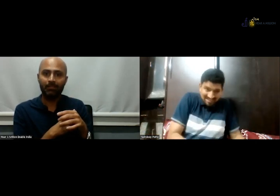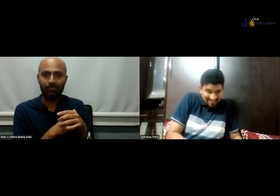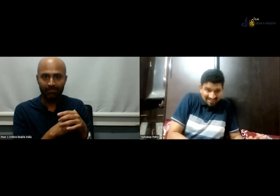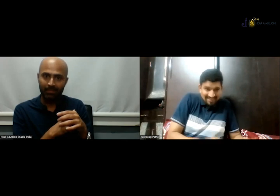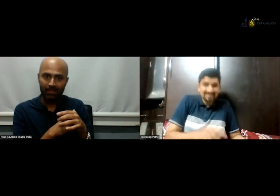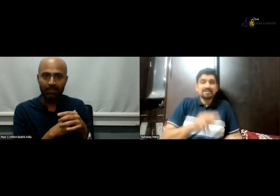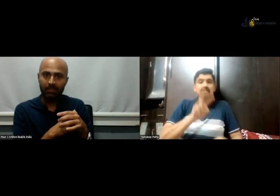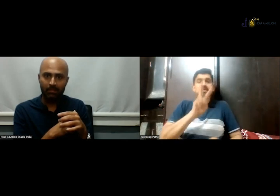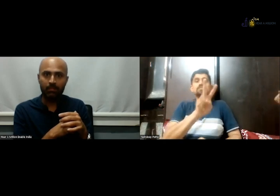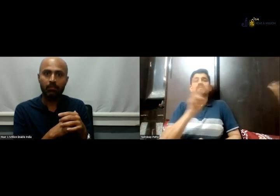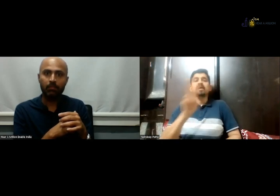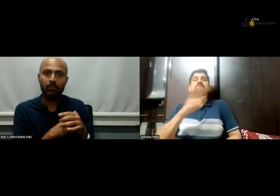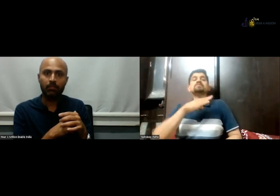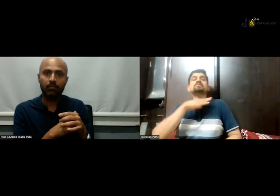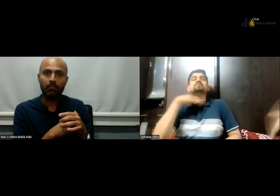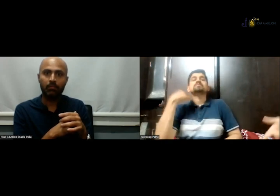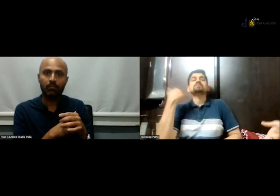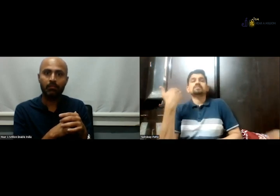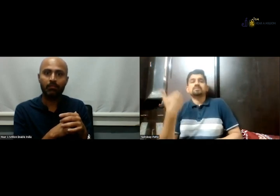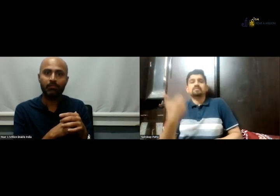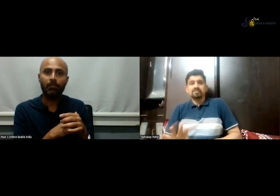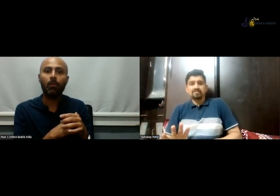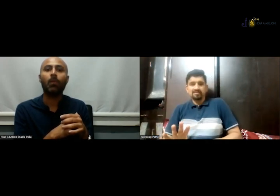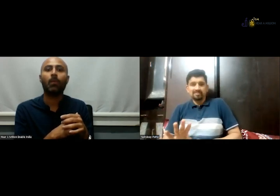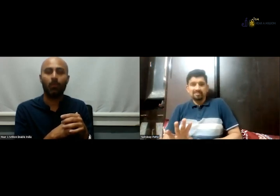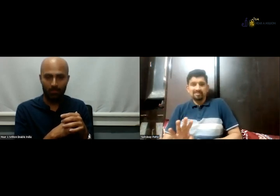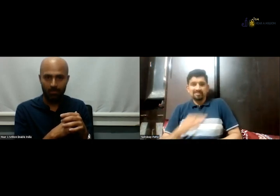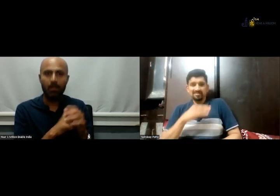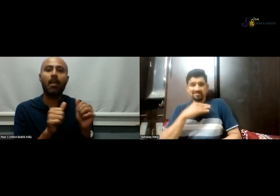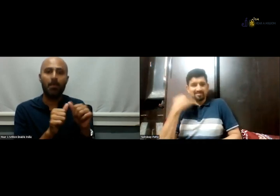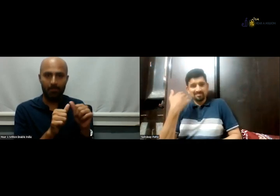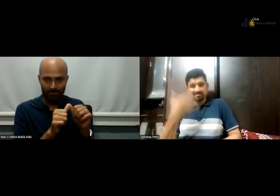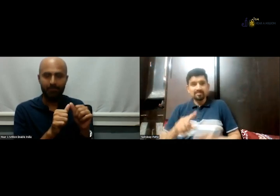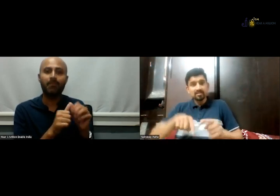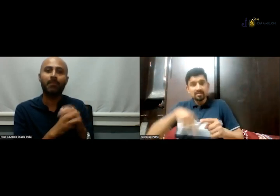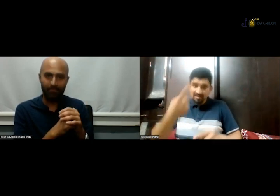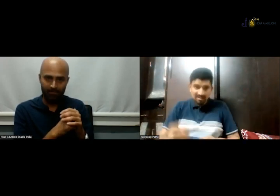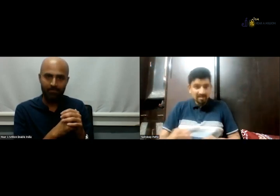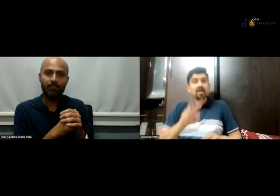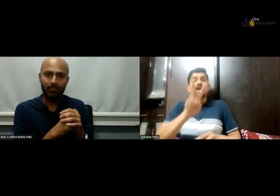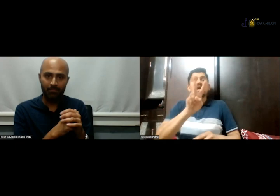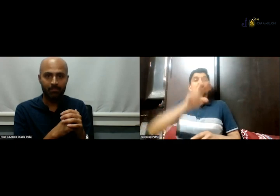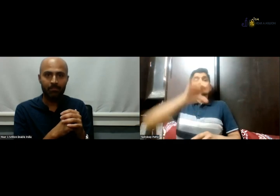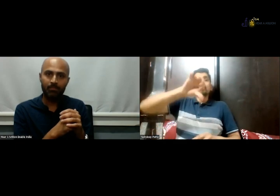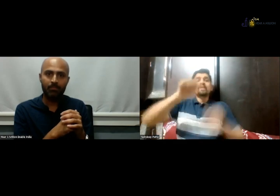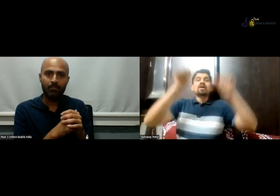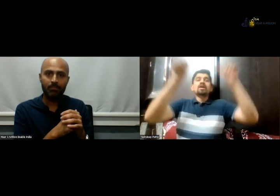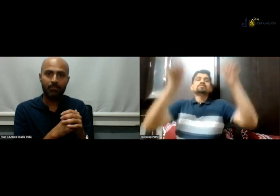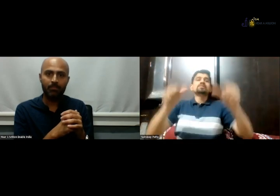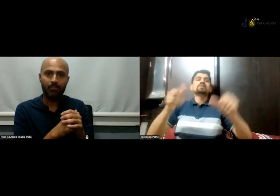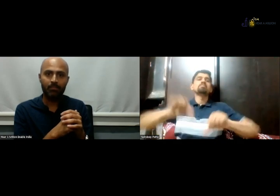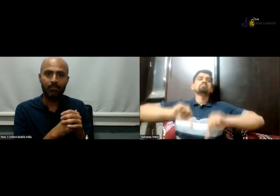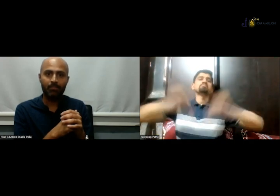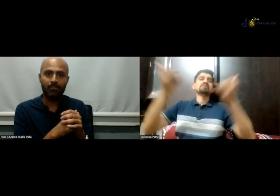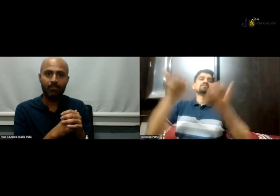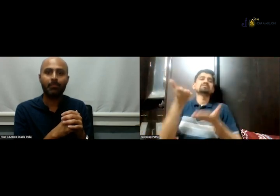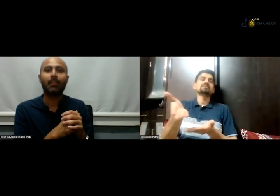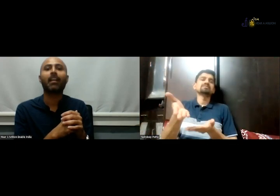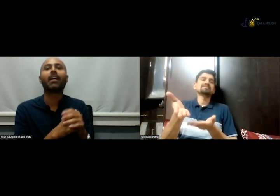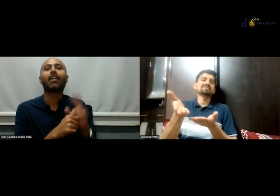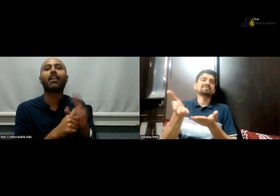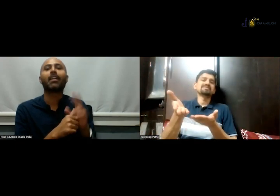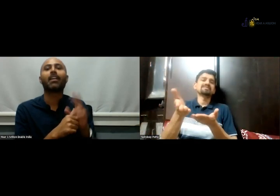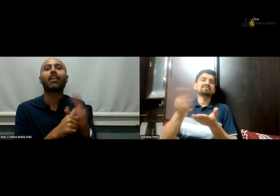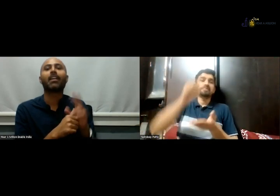get and to do the practice, legal practice. But now she's no more. So